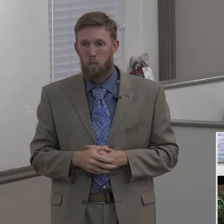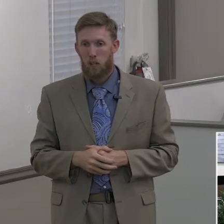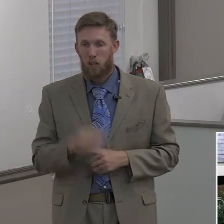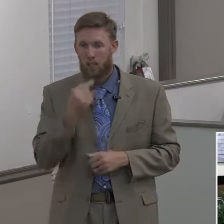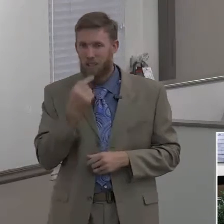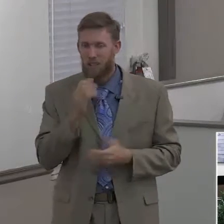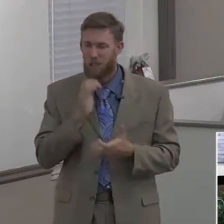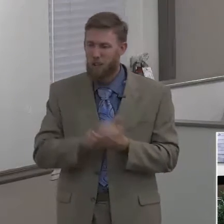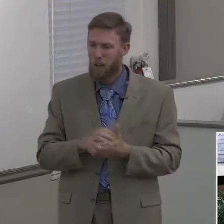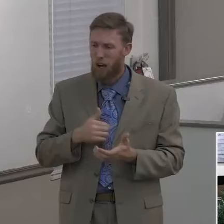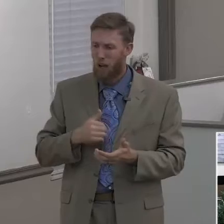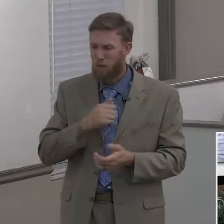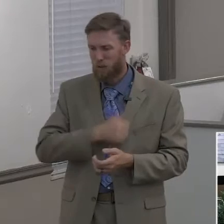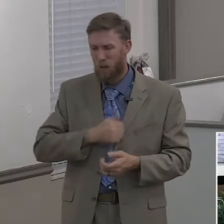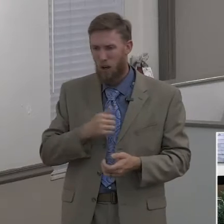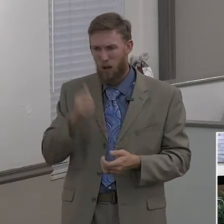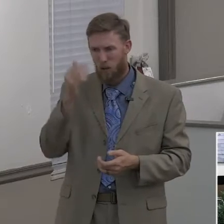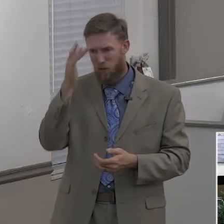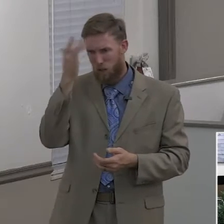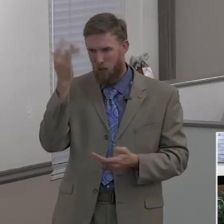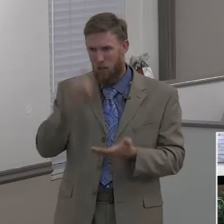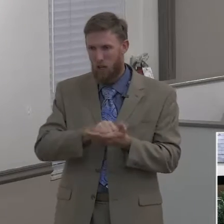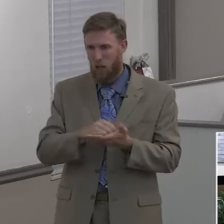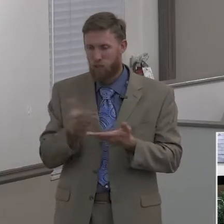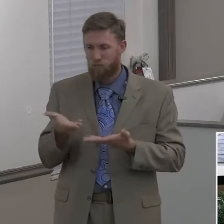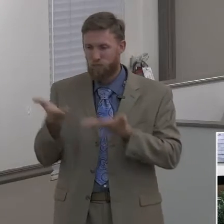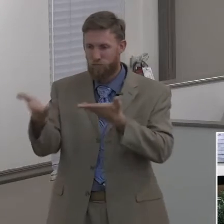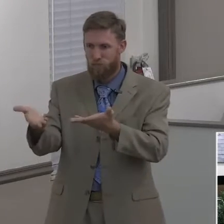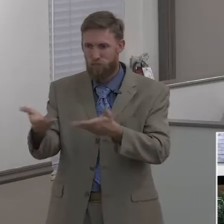he comes in and says, honey, I'm sorry, I forgot that. Here it is right now.